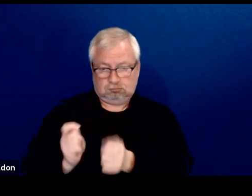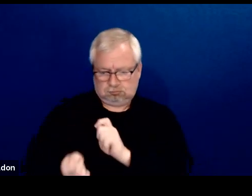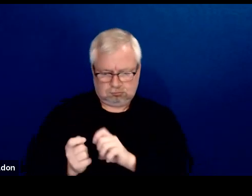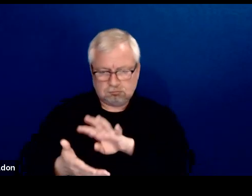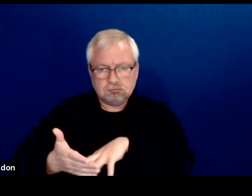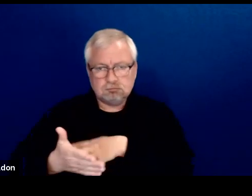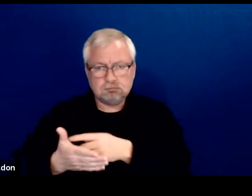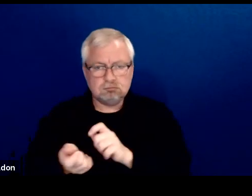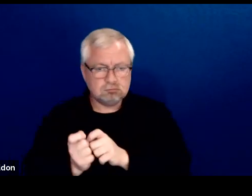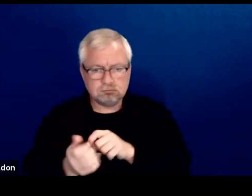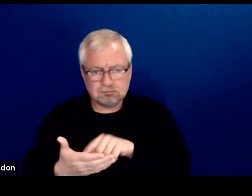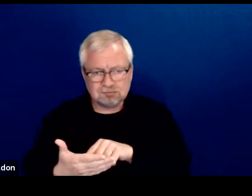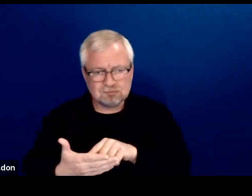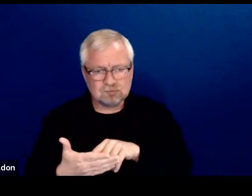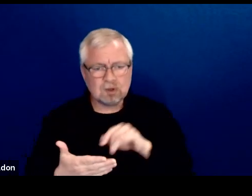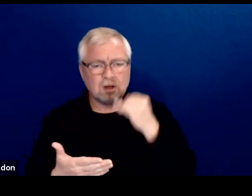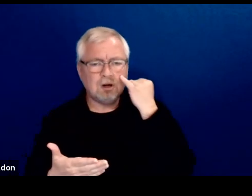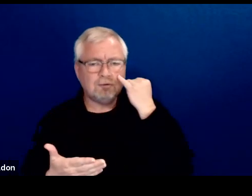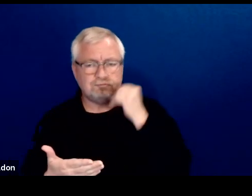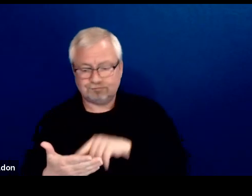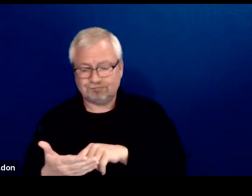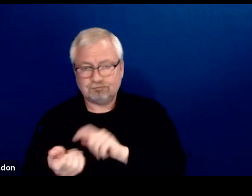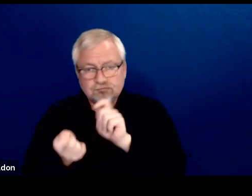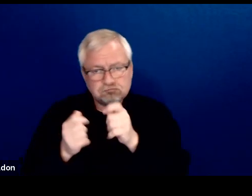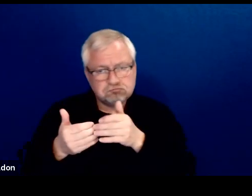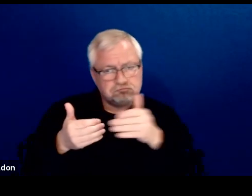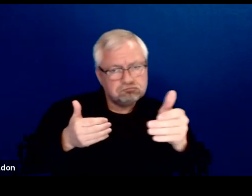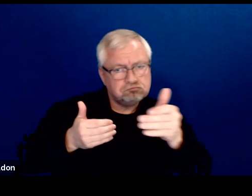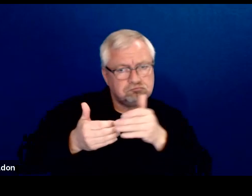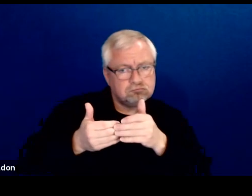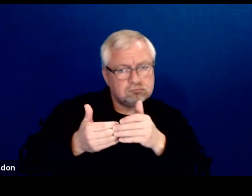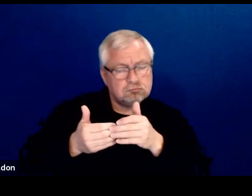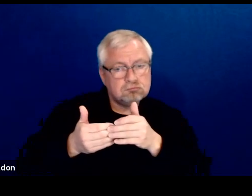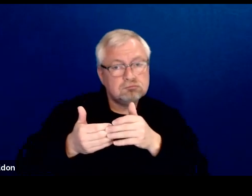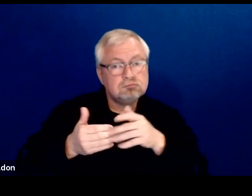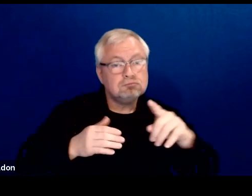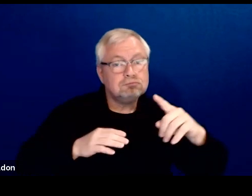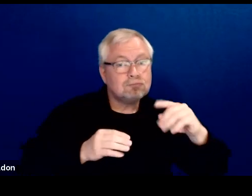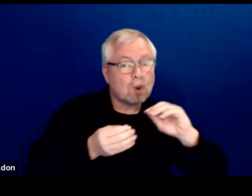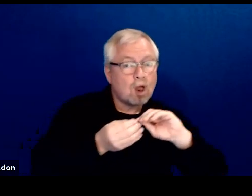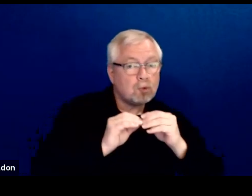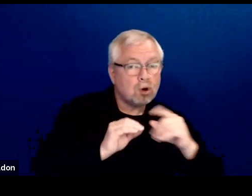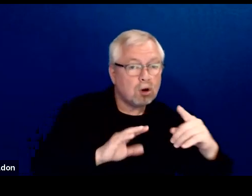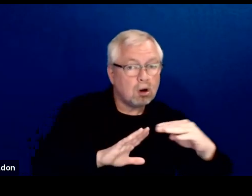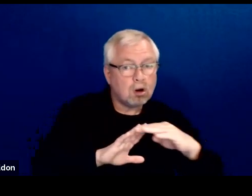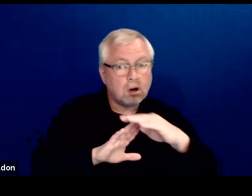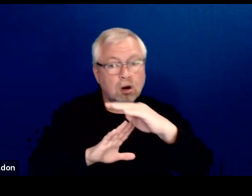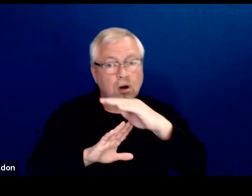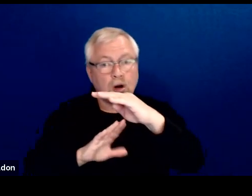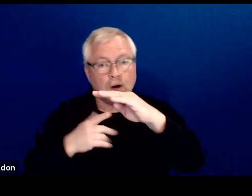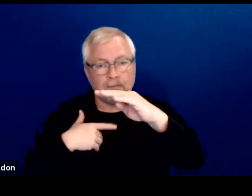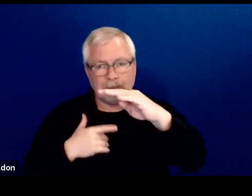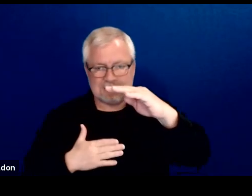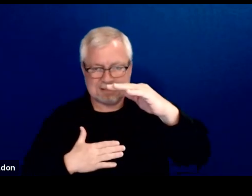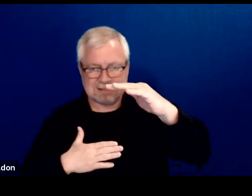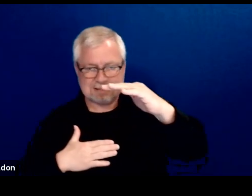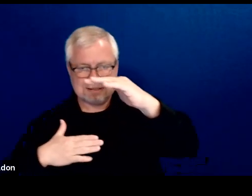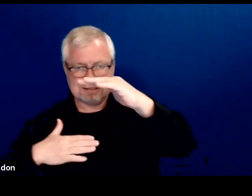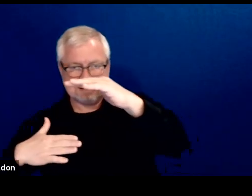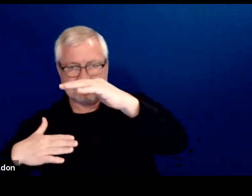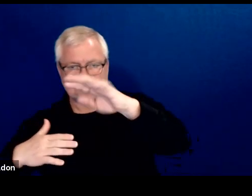don't, we go up a little more and we move back. That's assuming we do the same, but we're not going to. We're going to push